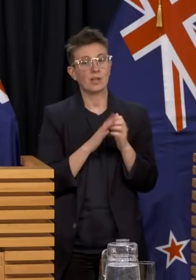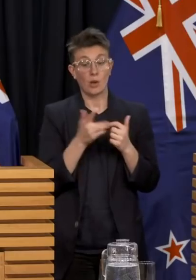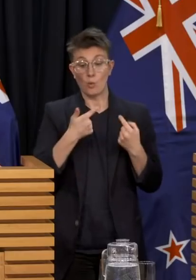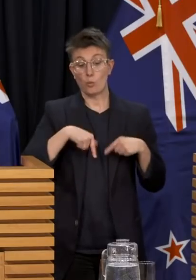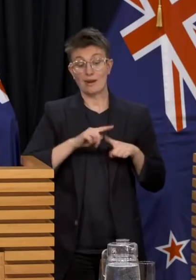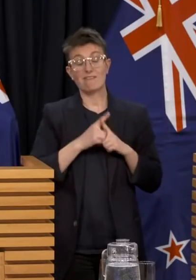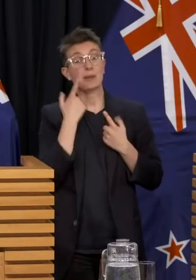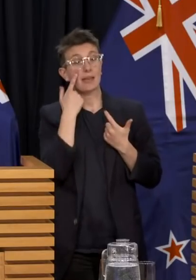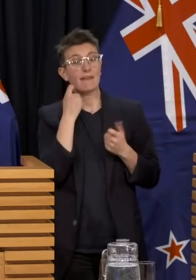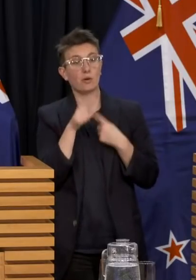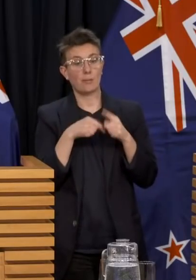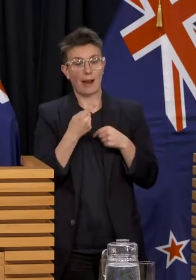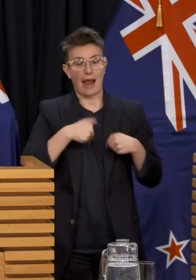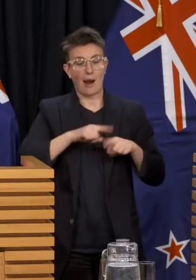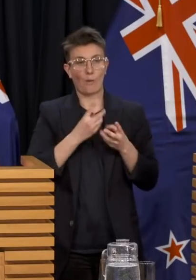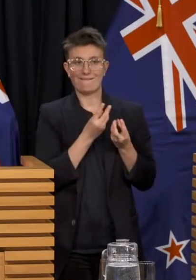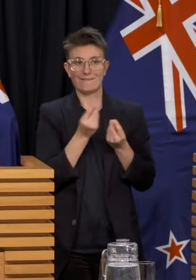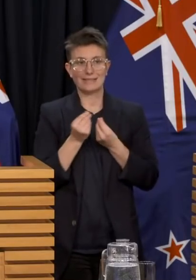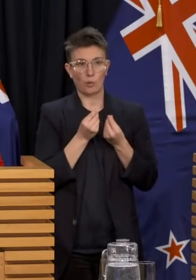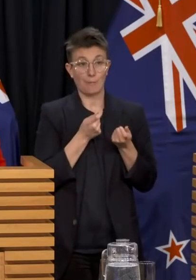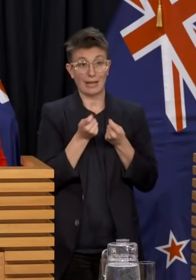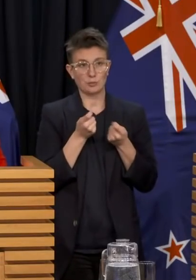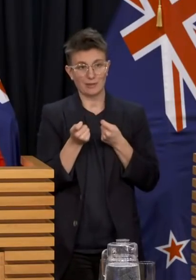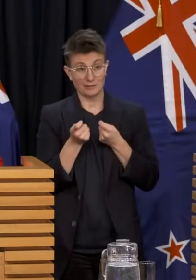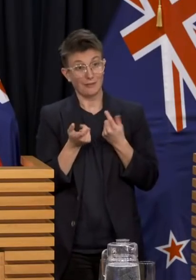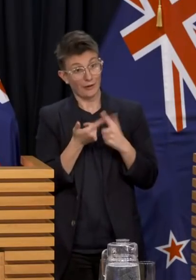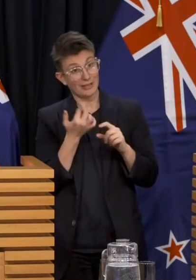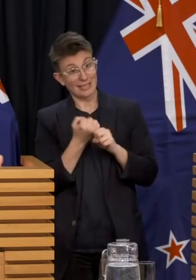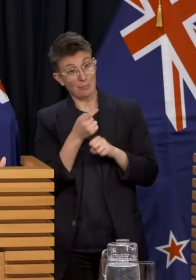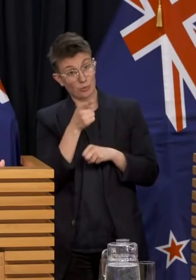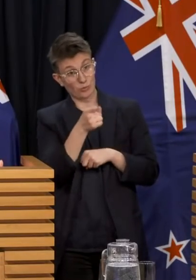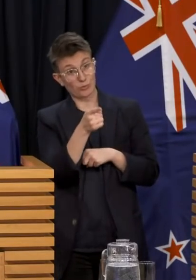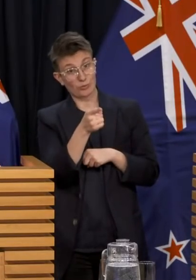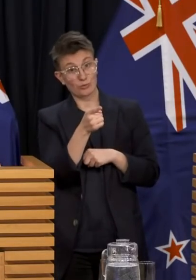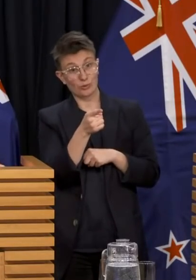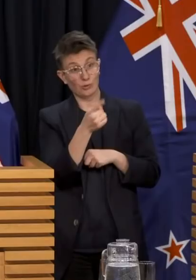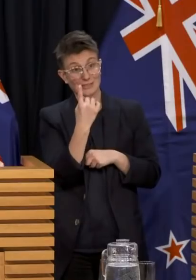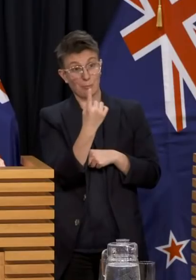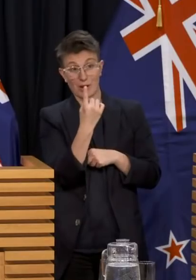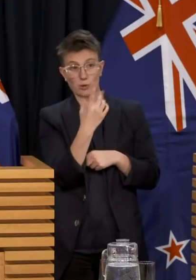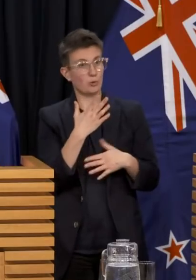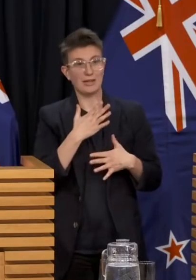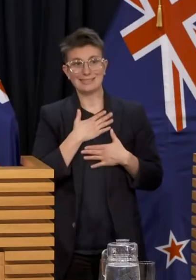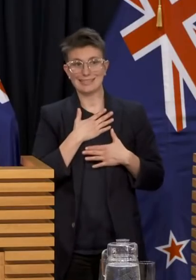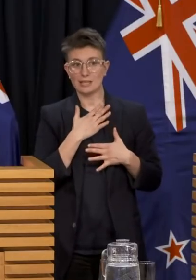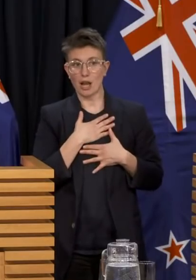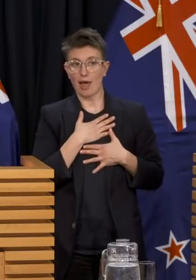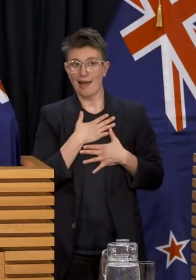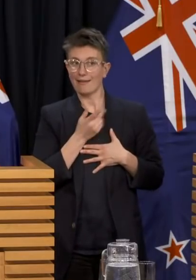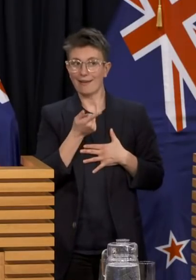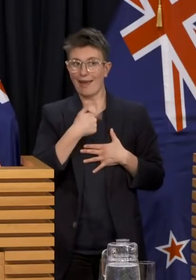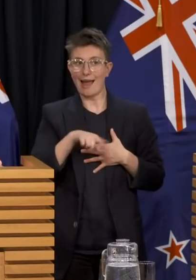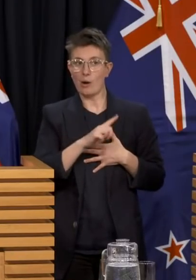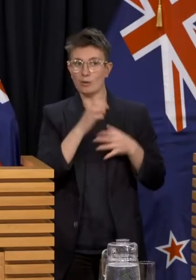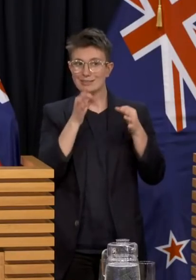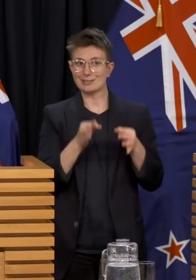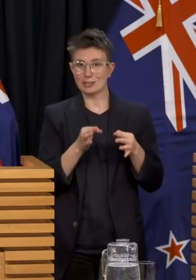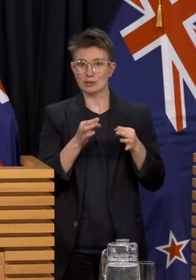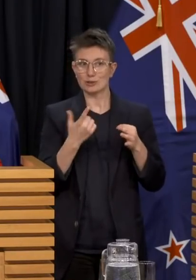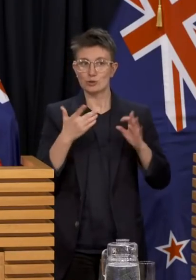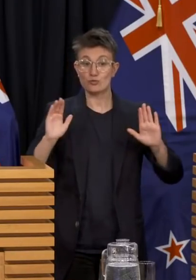fiscal management. In fact, I would point to you, Bernard, as one of the people who were not necessarily in favour of us getting debt down to